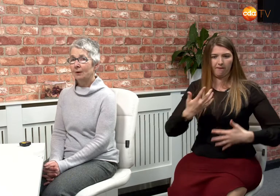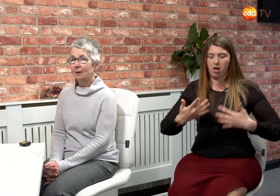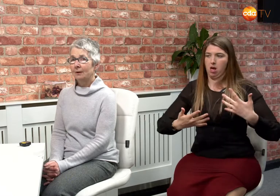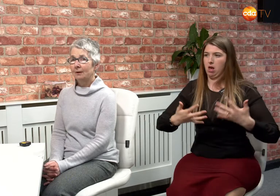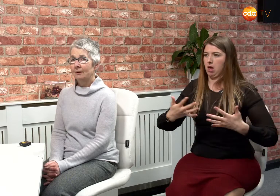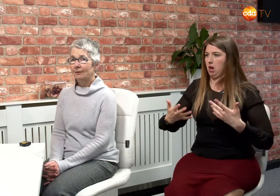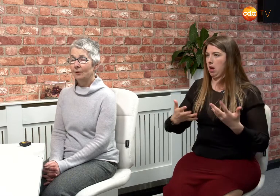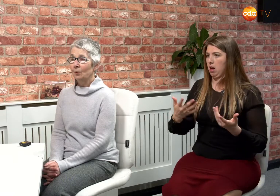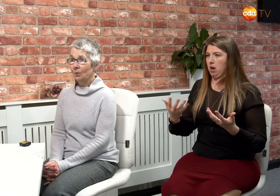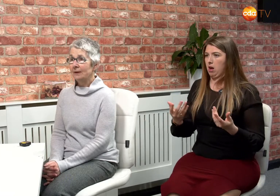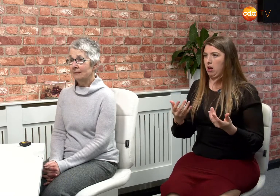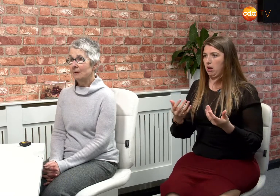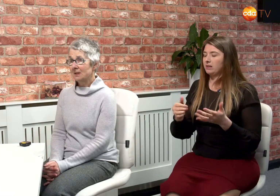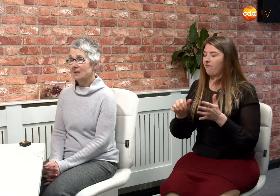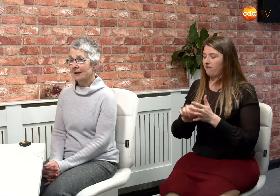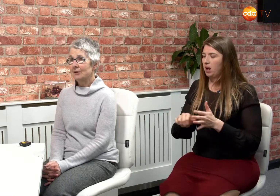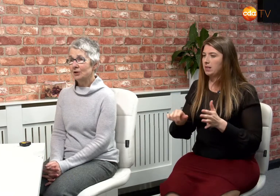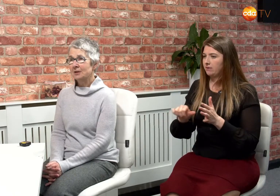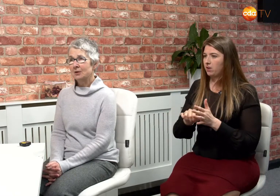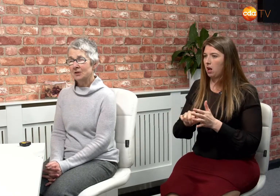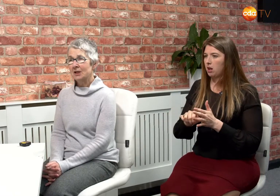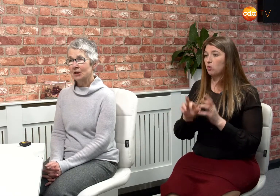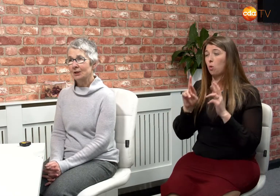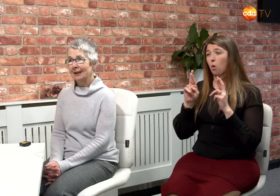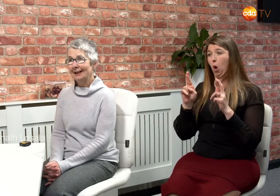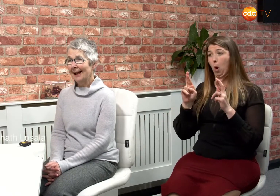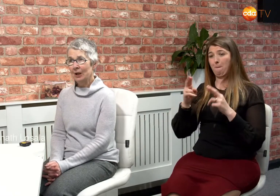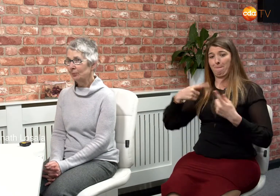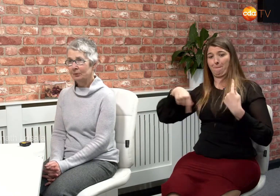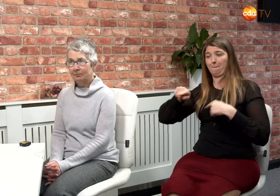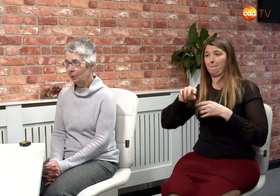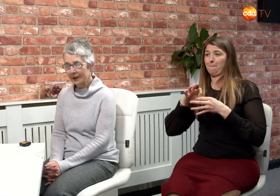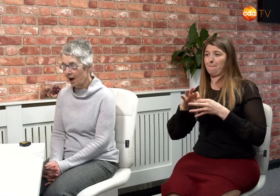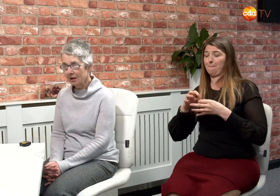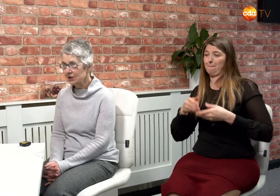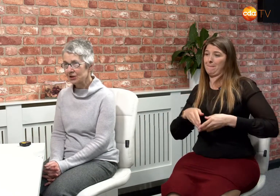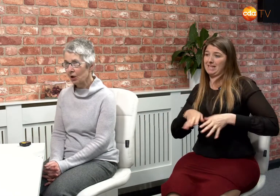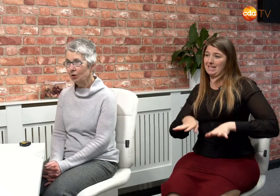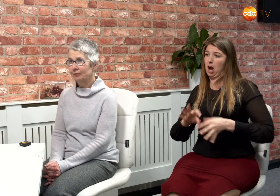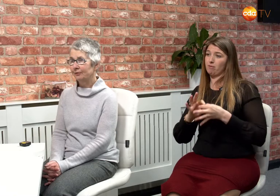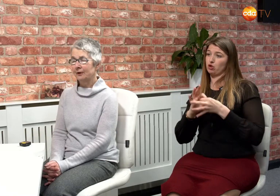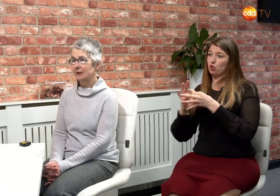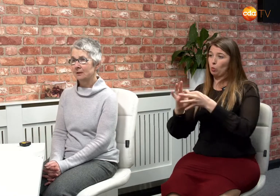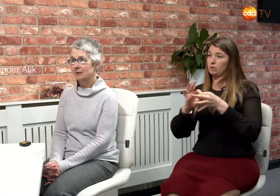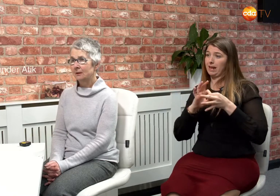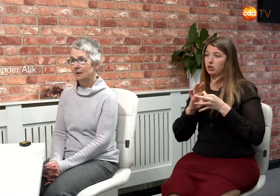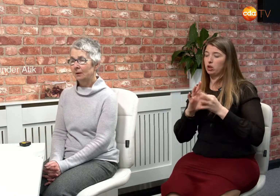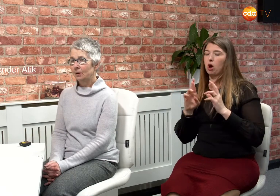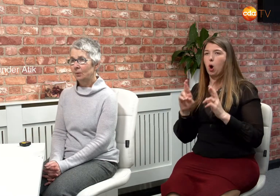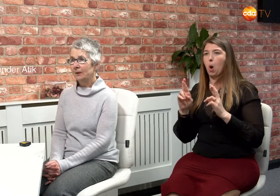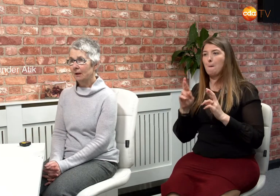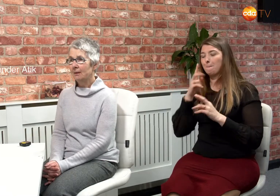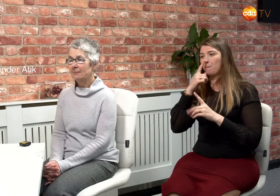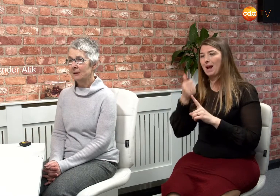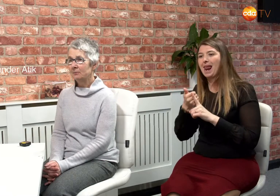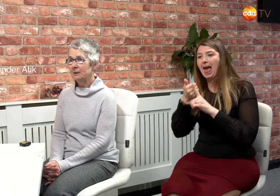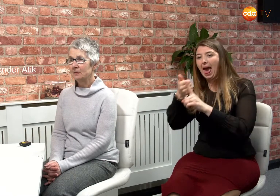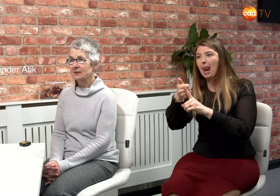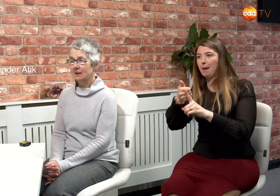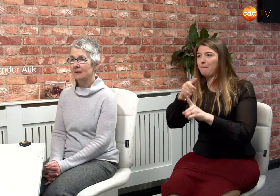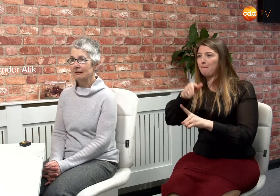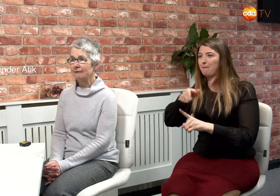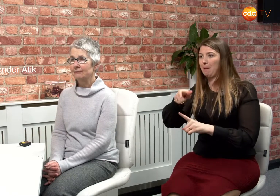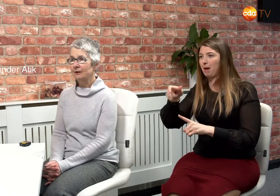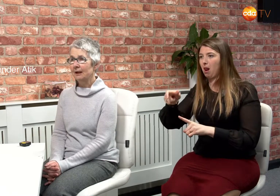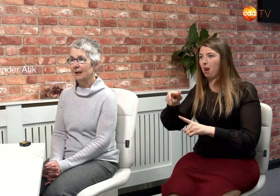hope that we at the Miscarriage Association can help. We can't solve things. We can't make